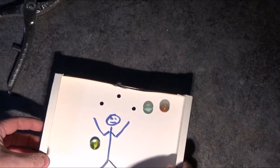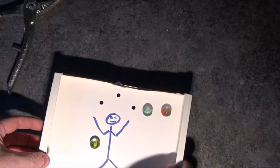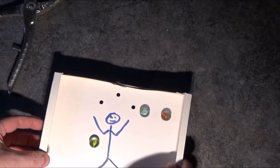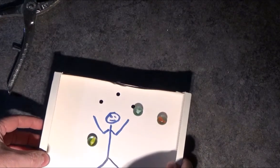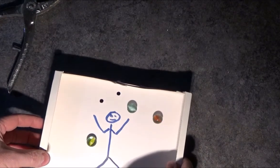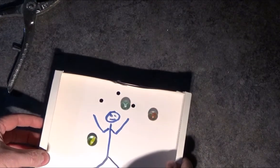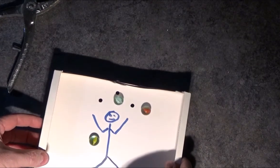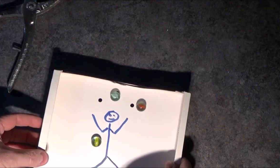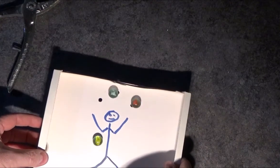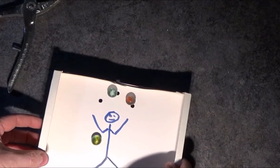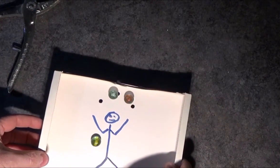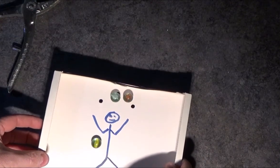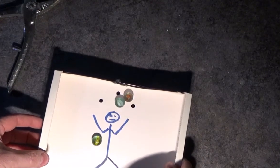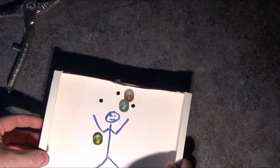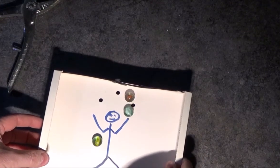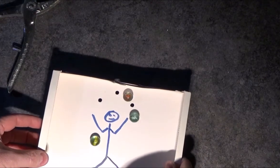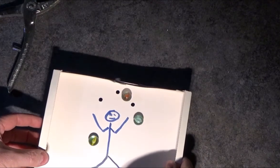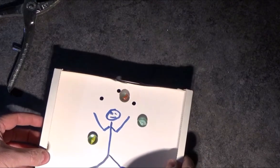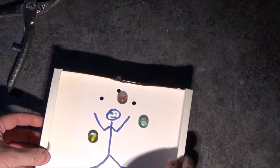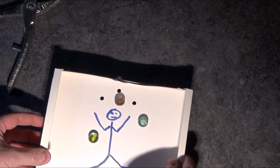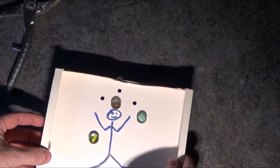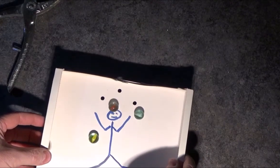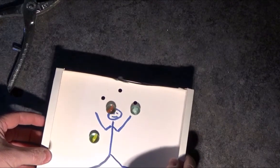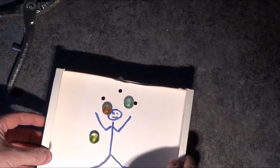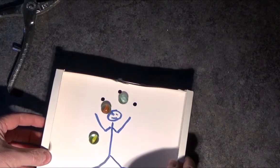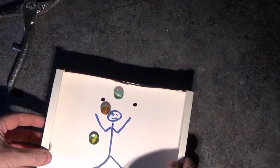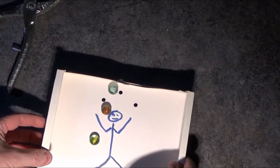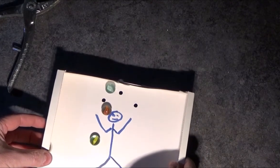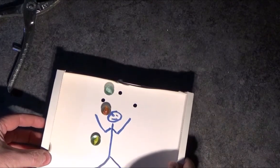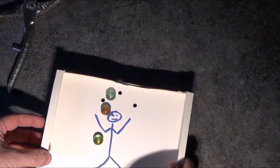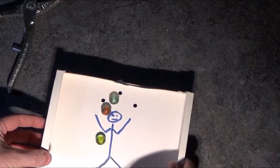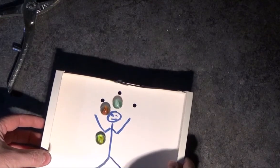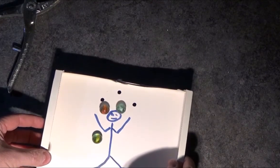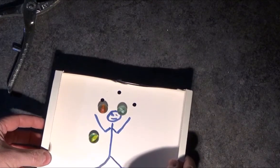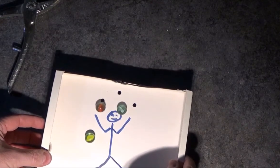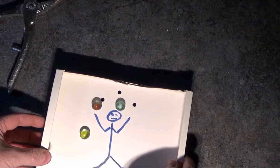my tray on one side or the other and try and get my marbles to rest in the holes.